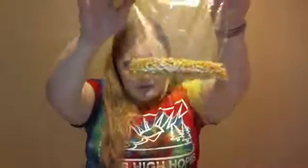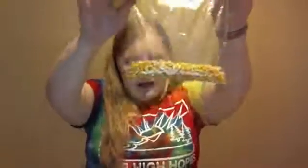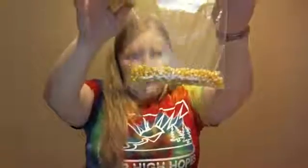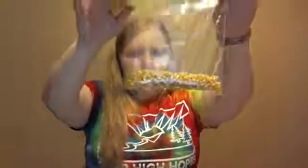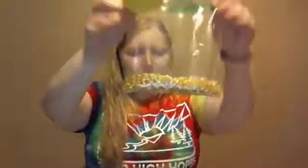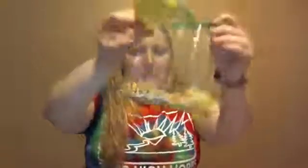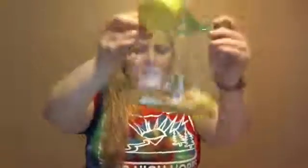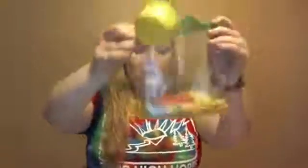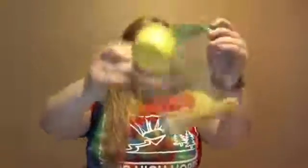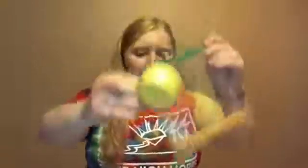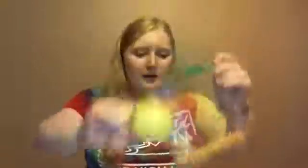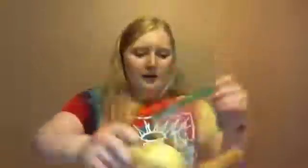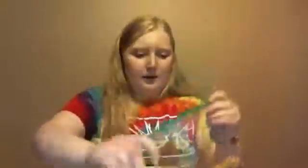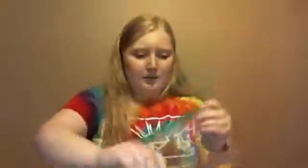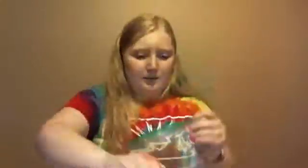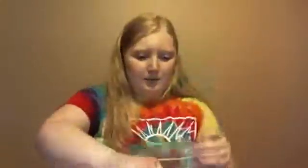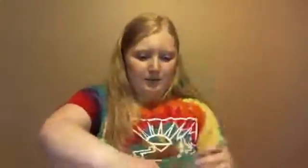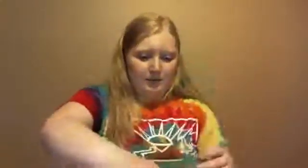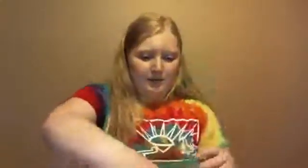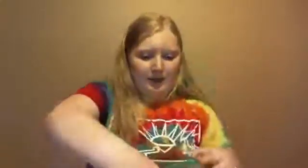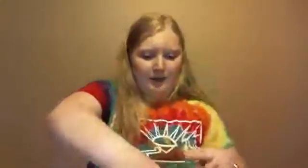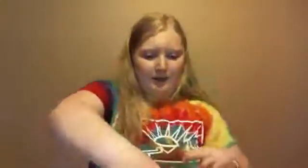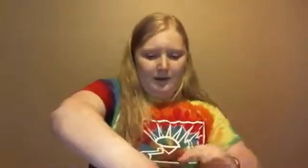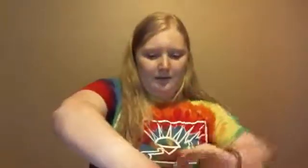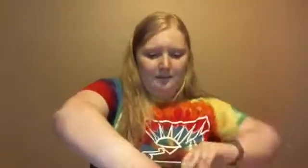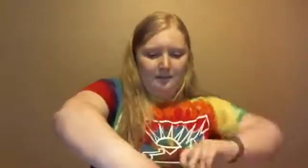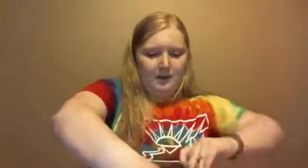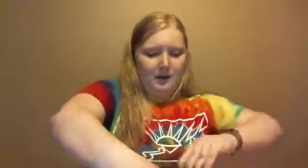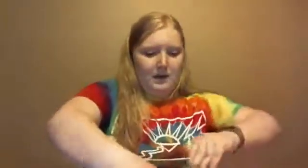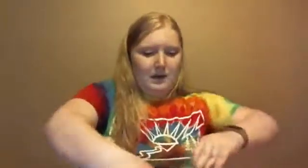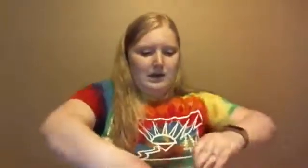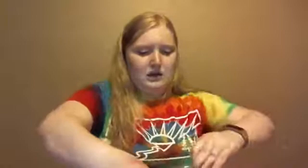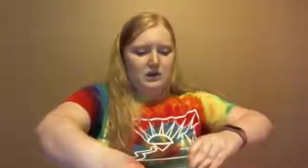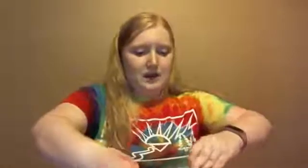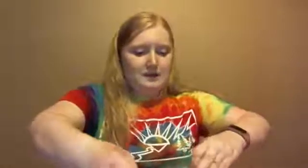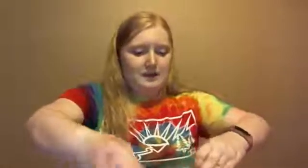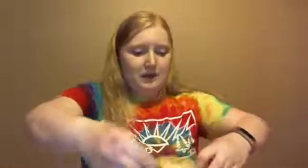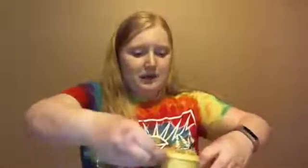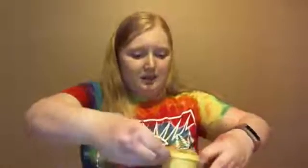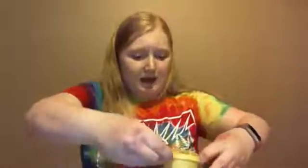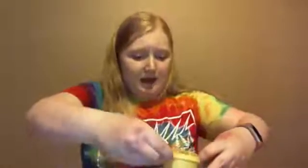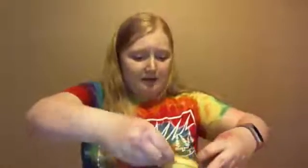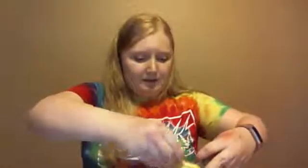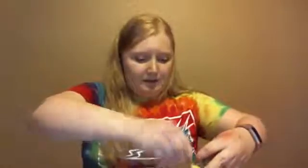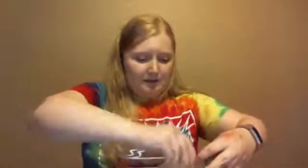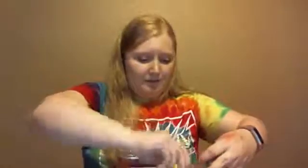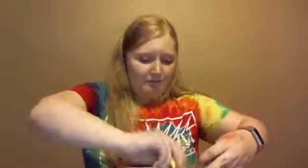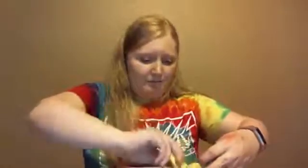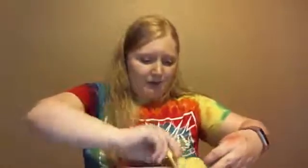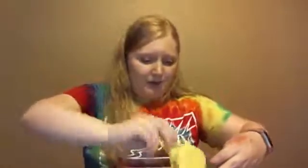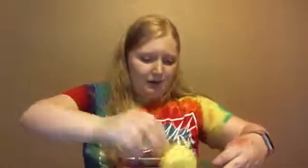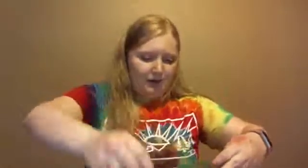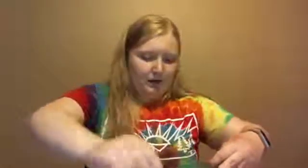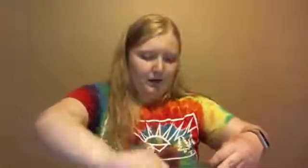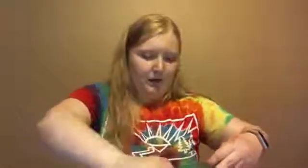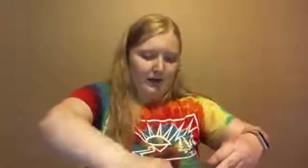I think I'm going to put a little bit more than that in there. And you guys can make your bags as full or